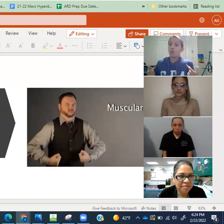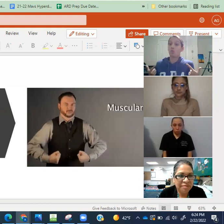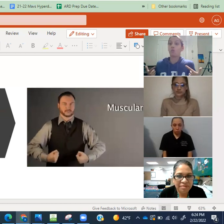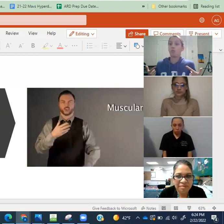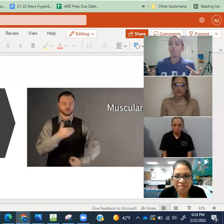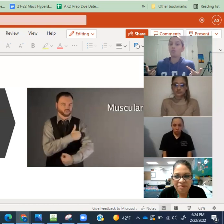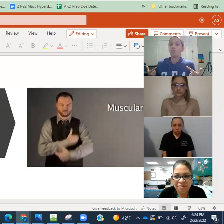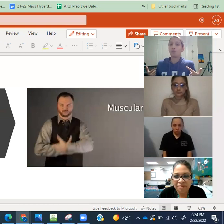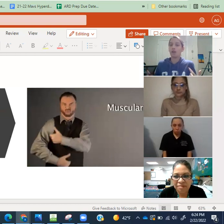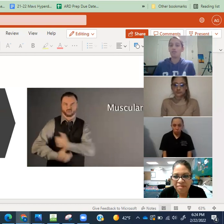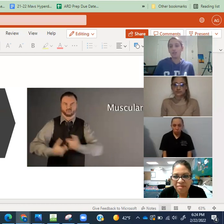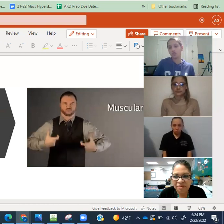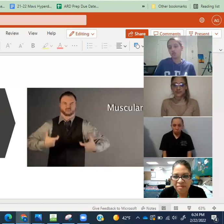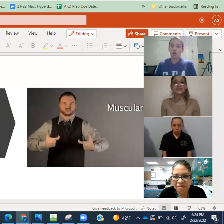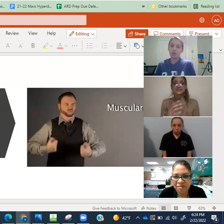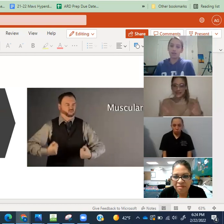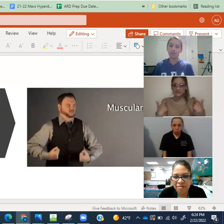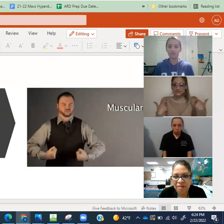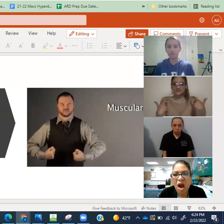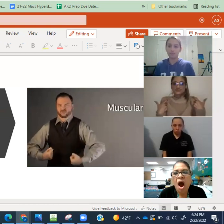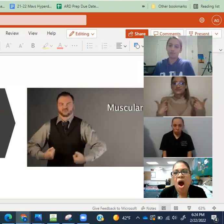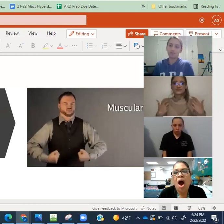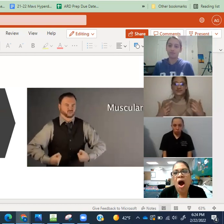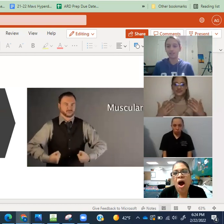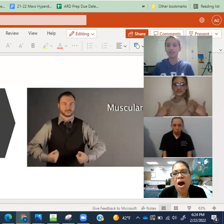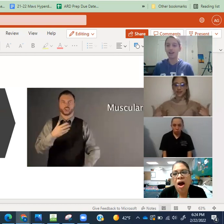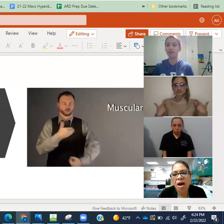them, like, and then just showing like,